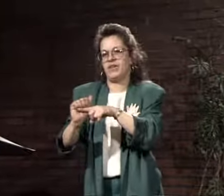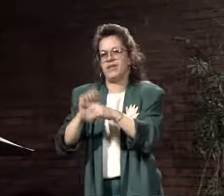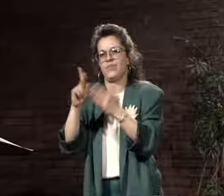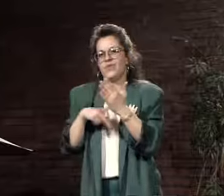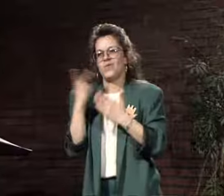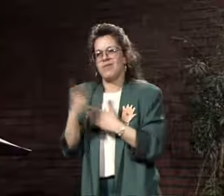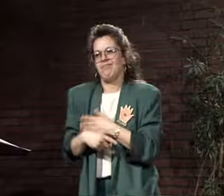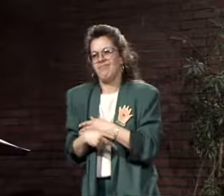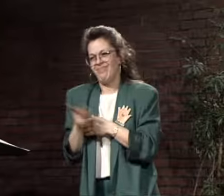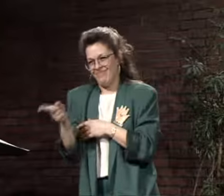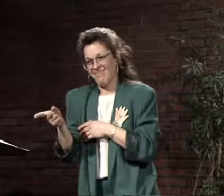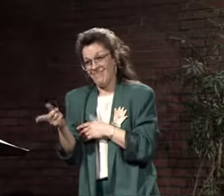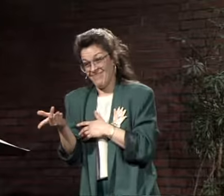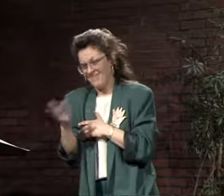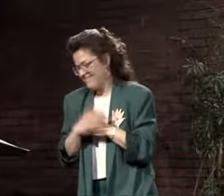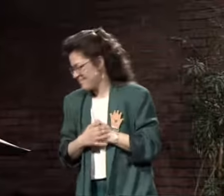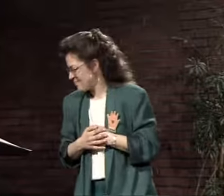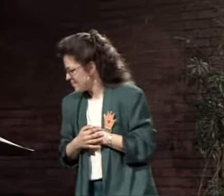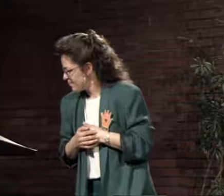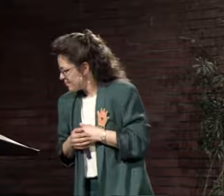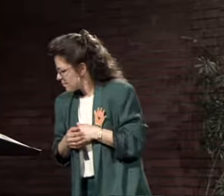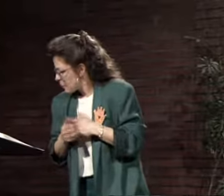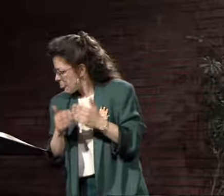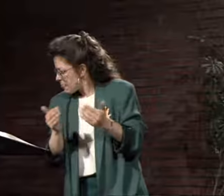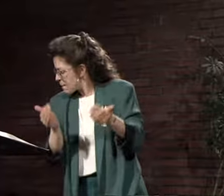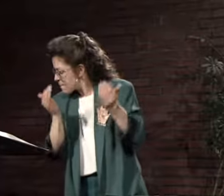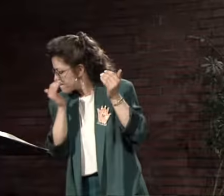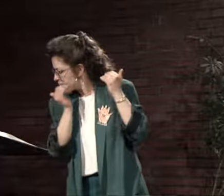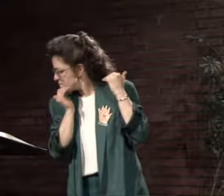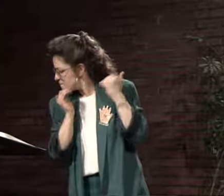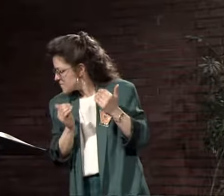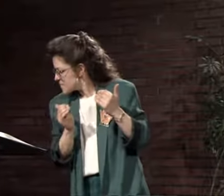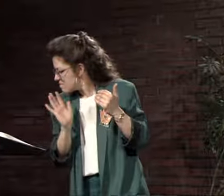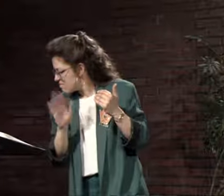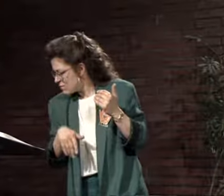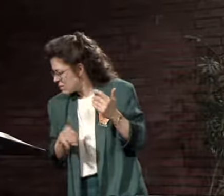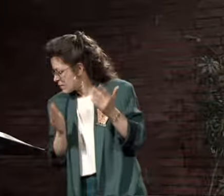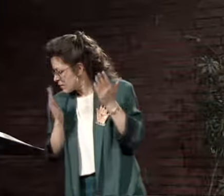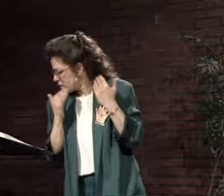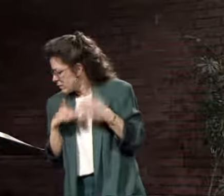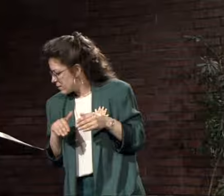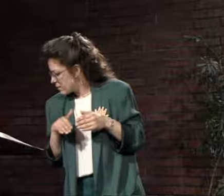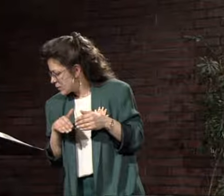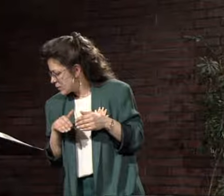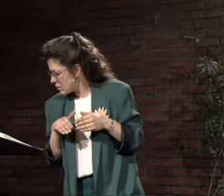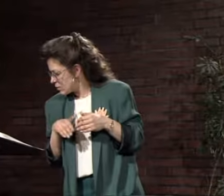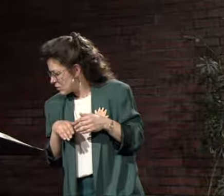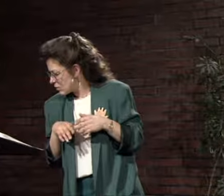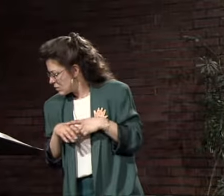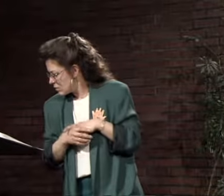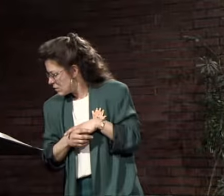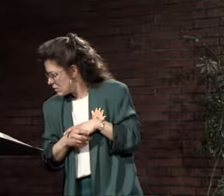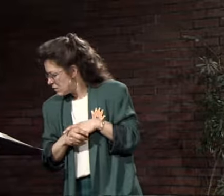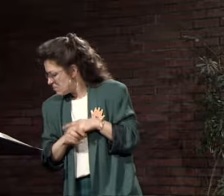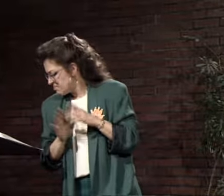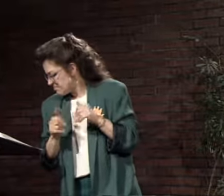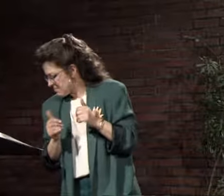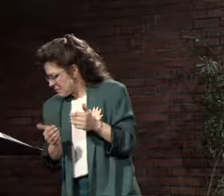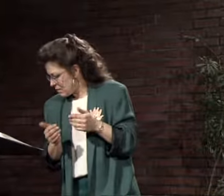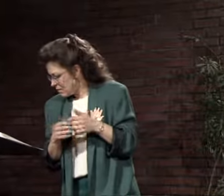So really, interpreters, they have to go through interpreter training programs. They need that training. All right, next